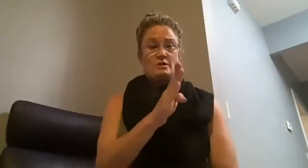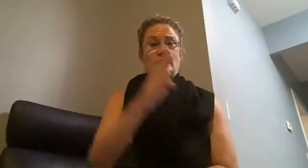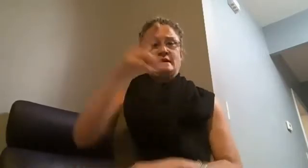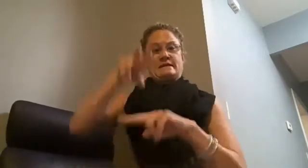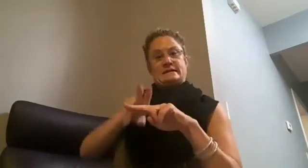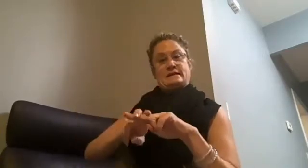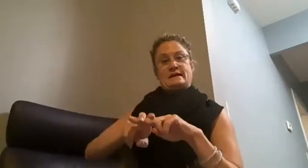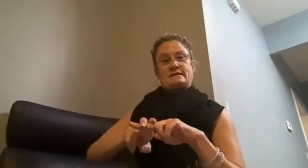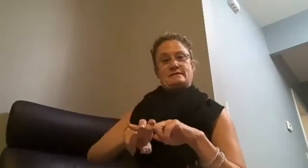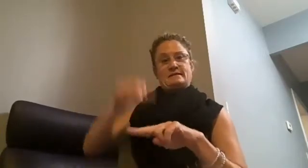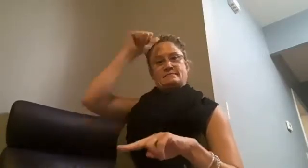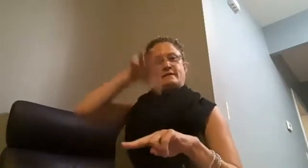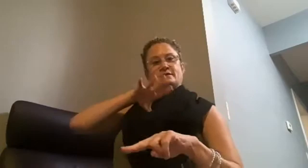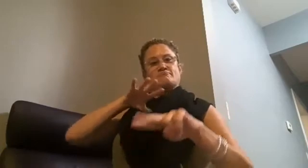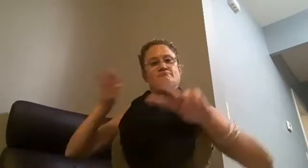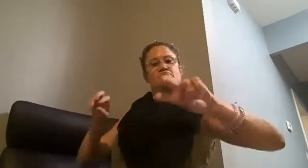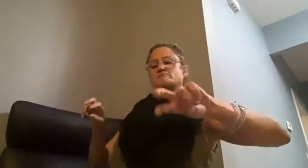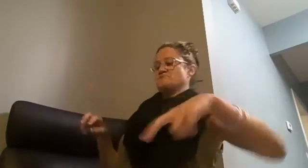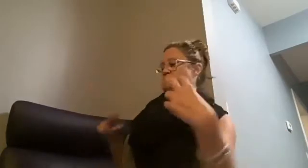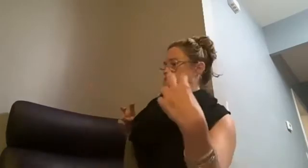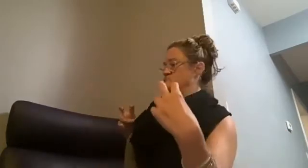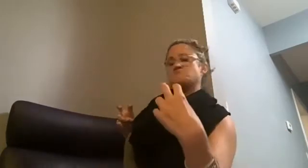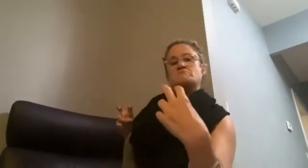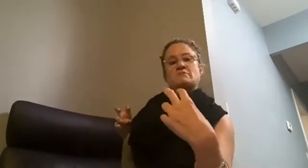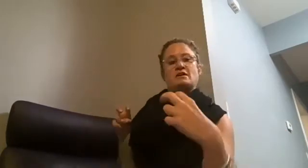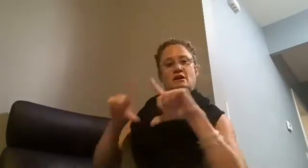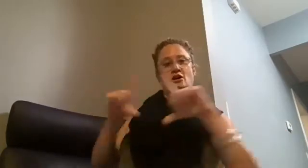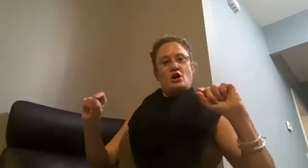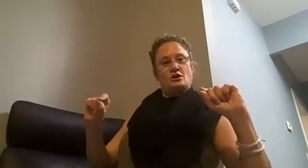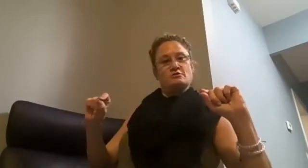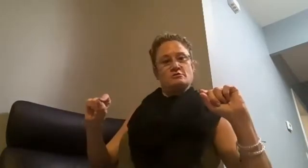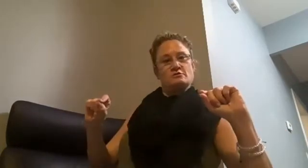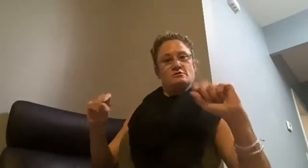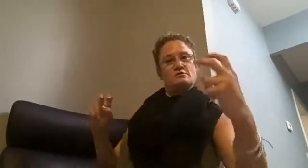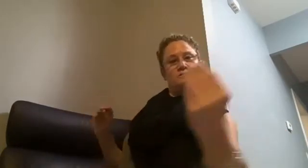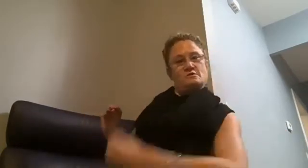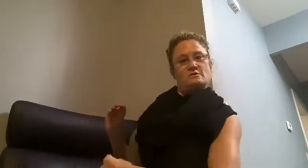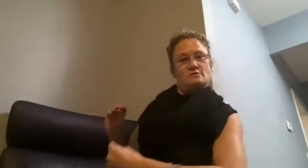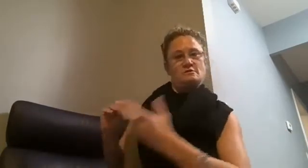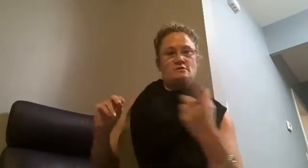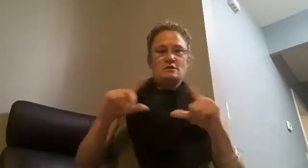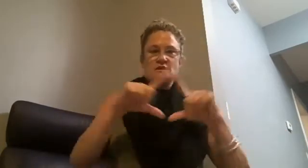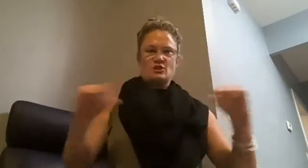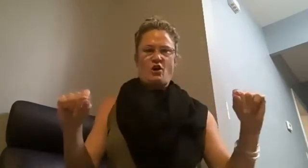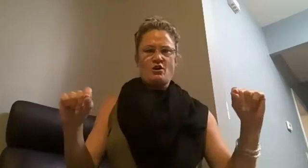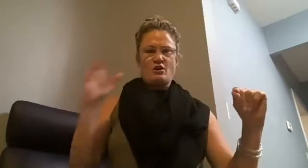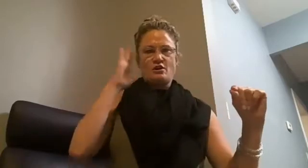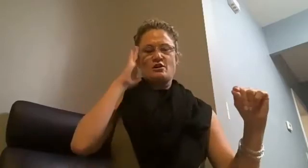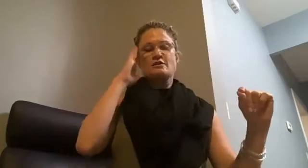in front of me turned around and handed me a card. And on that card, just this heavy white card stuck with bright,